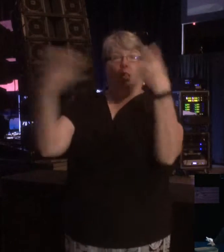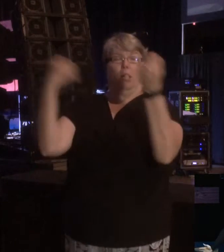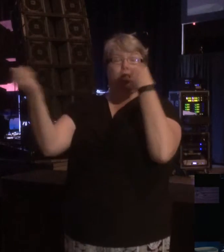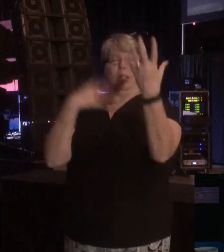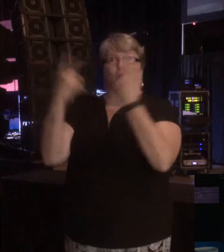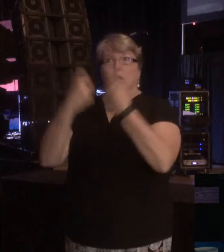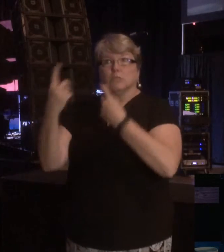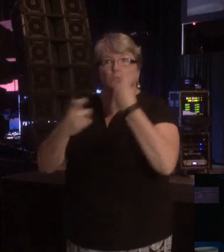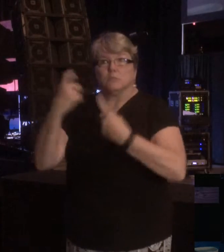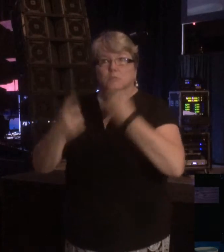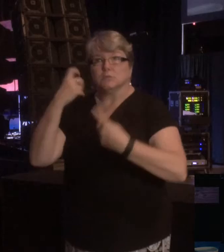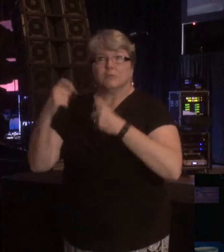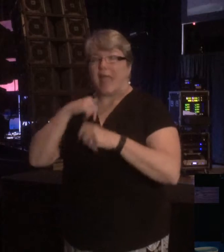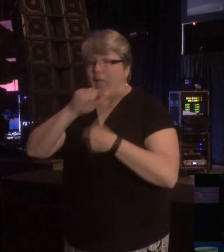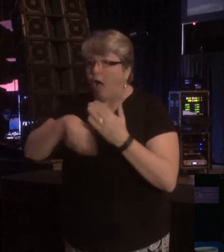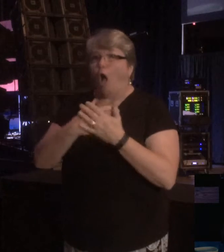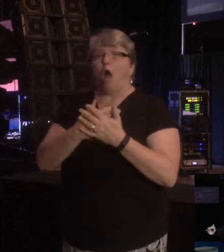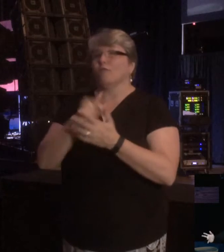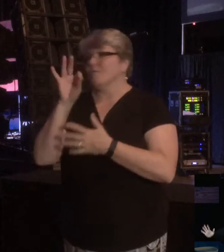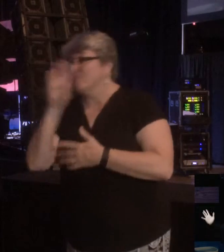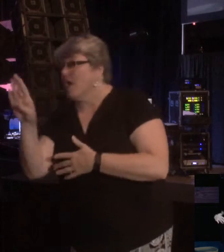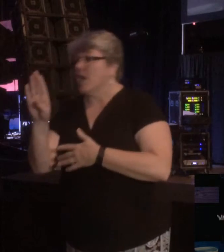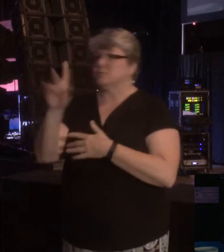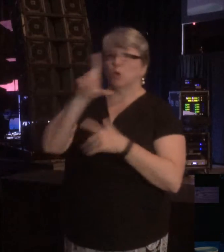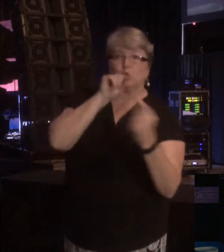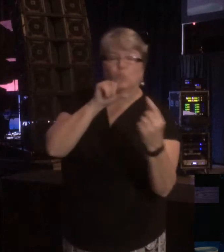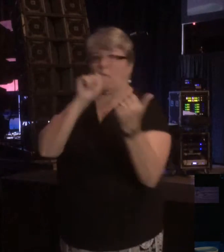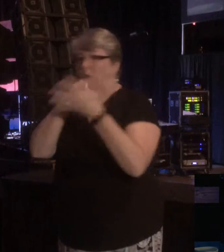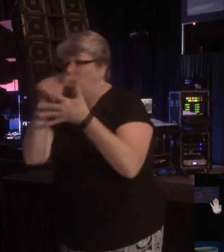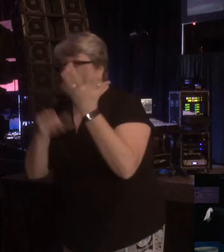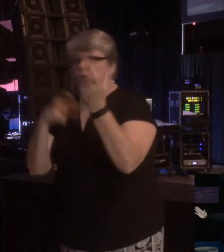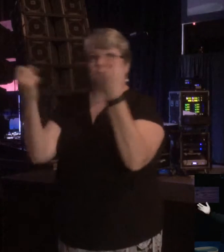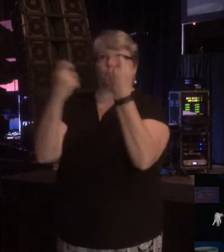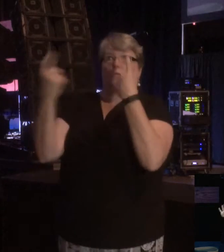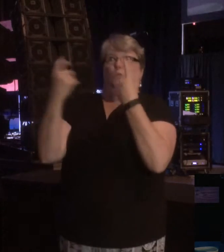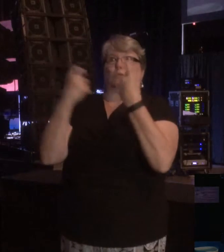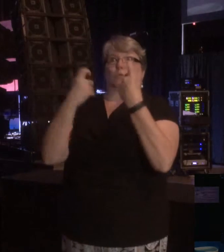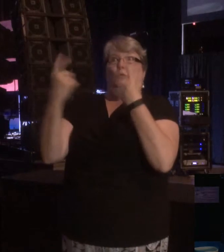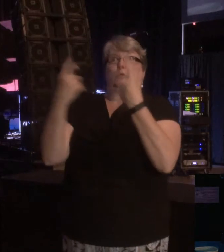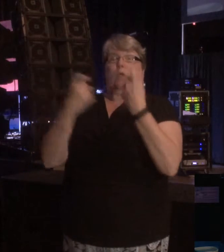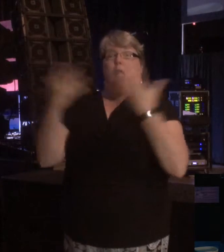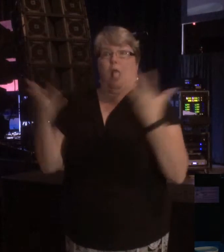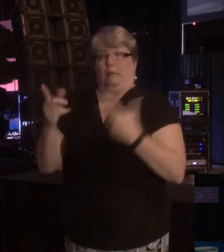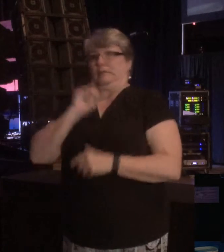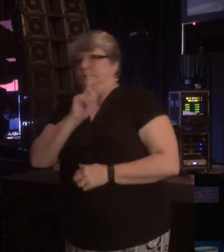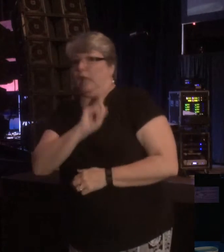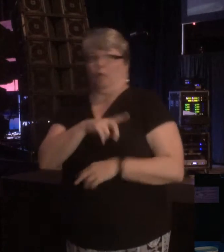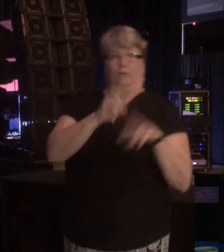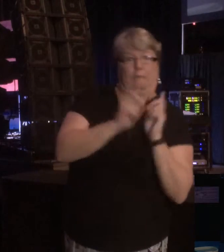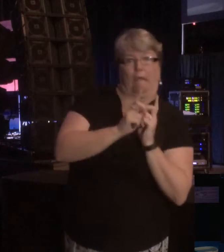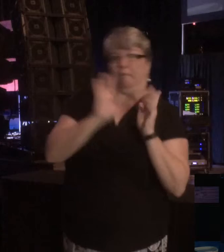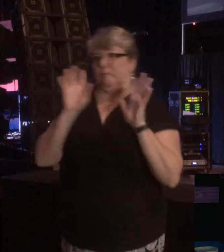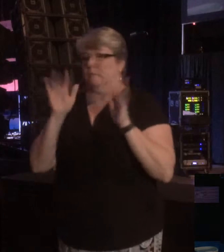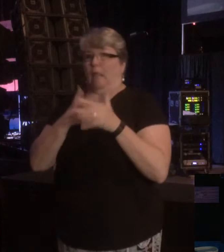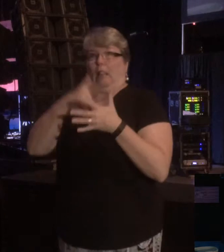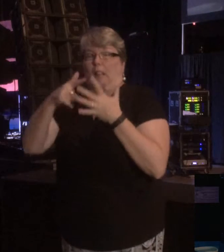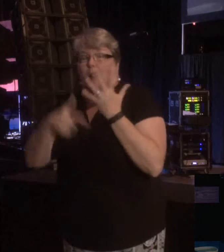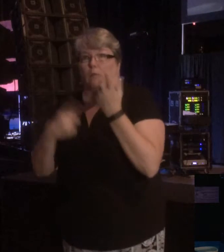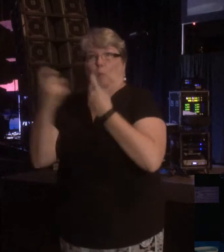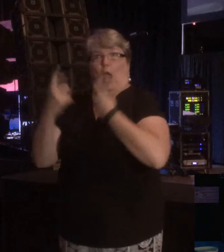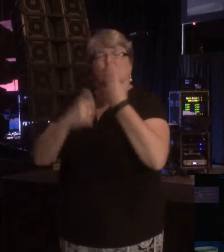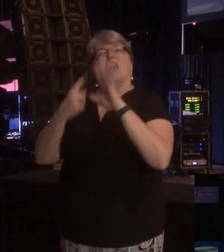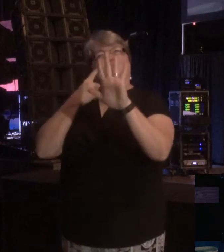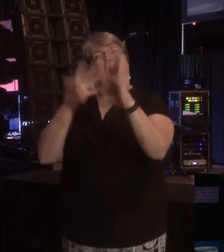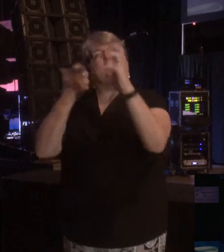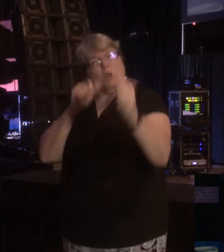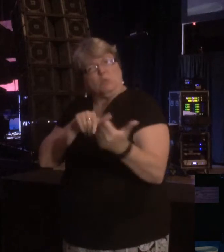marriage. And so I thought tonight I could re-preach that, or we could just post it online again, which we're going to do, put